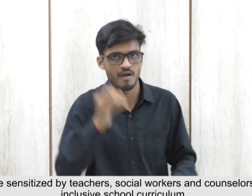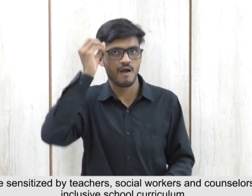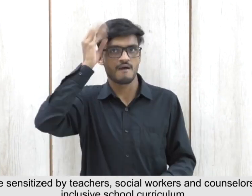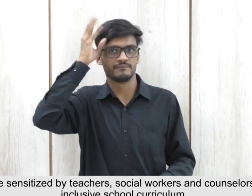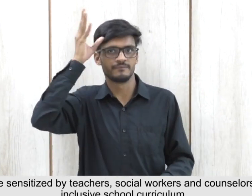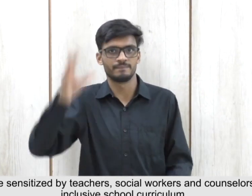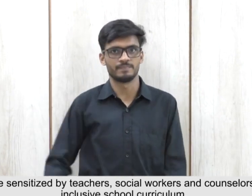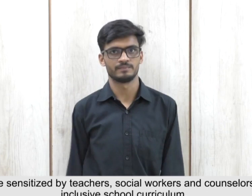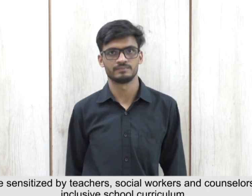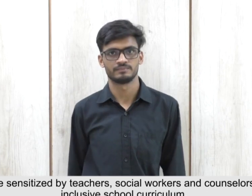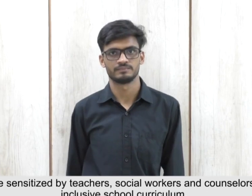curriculum.